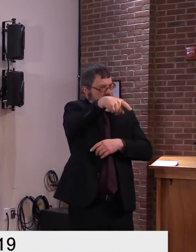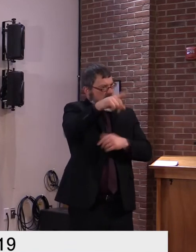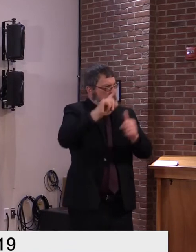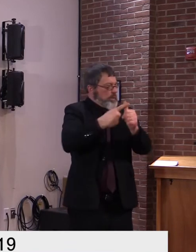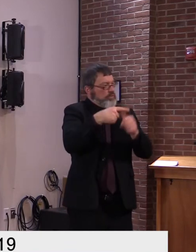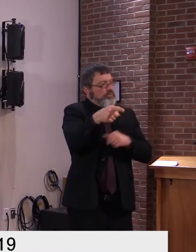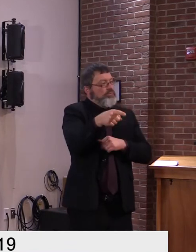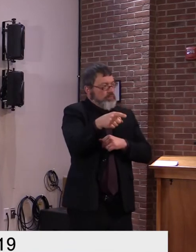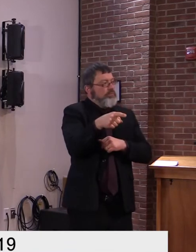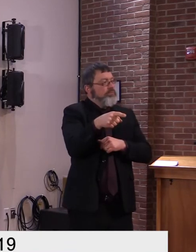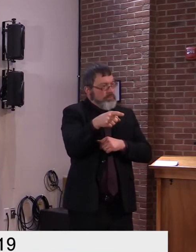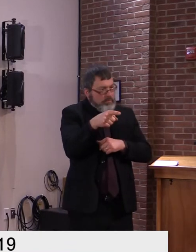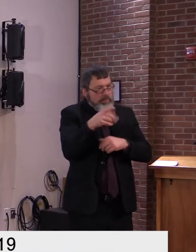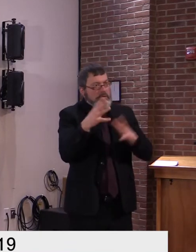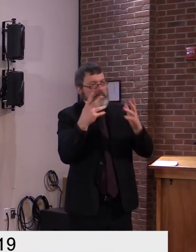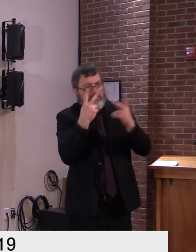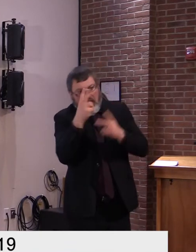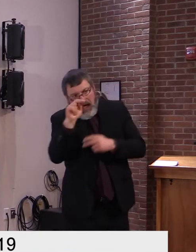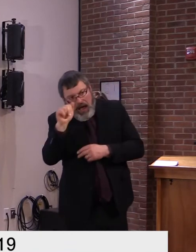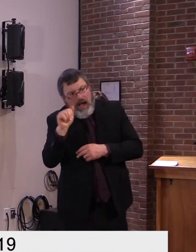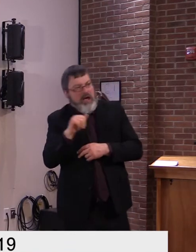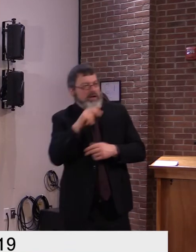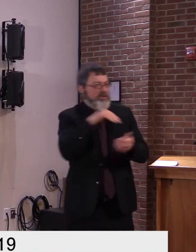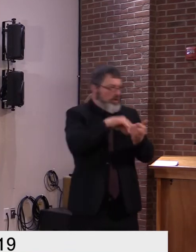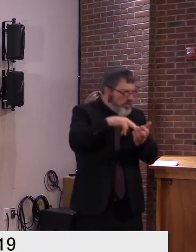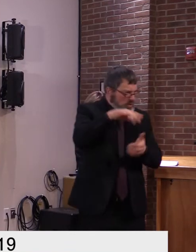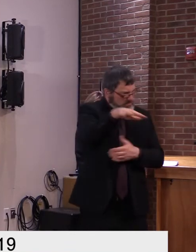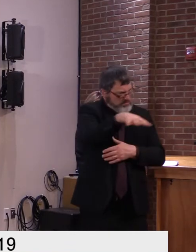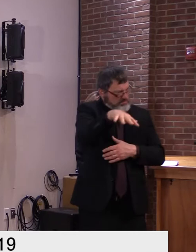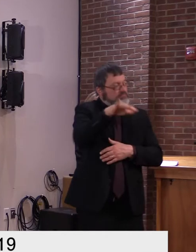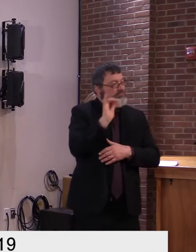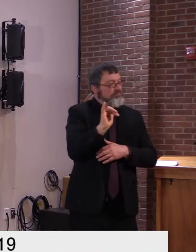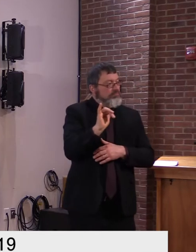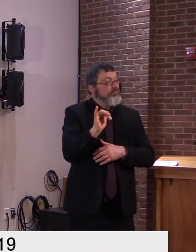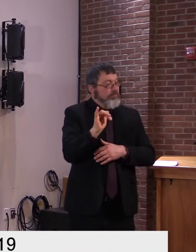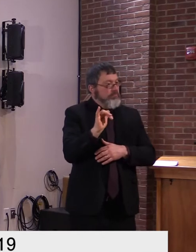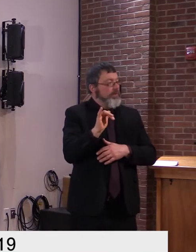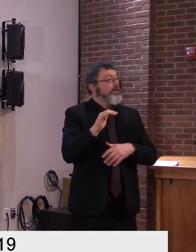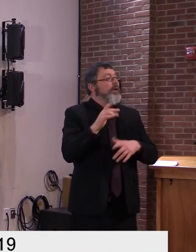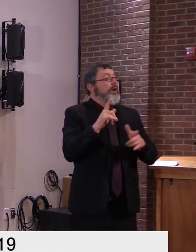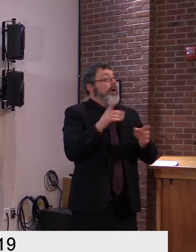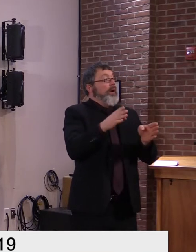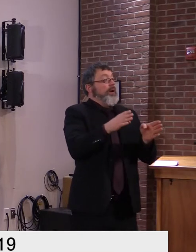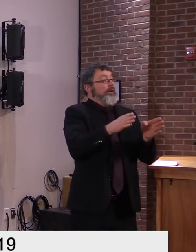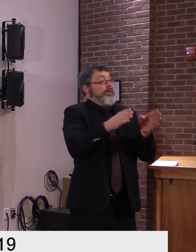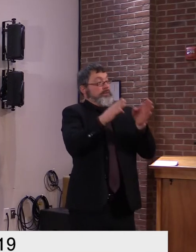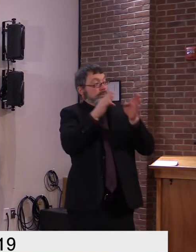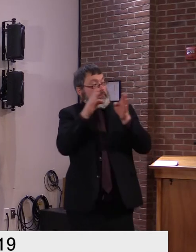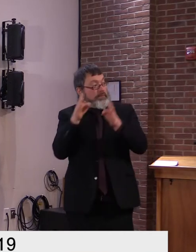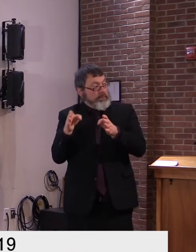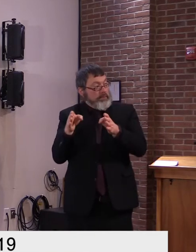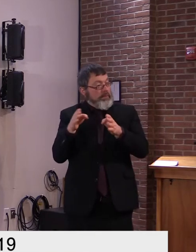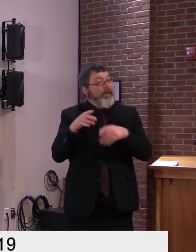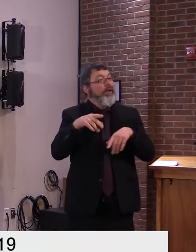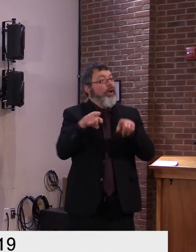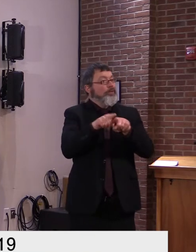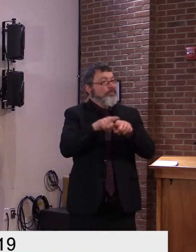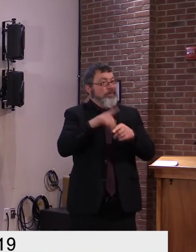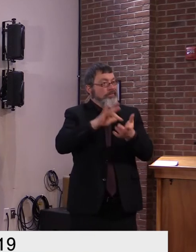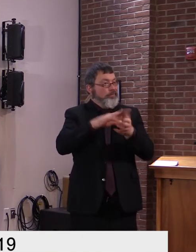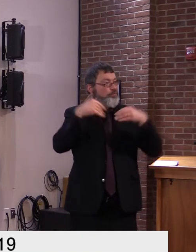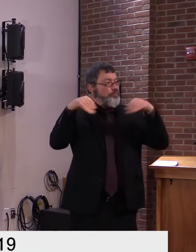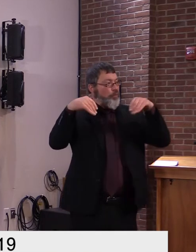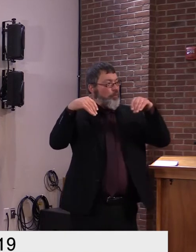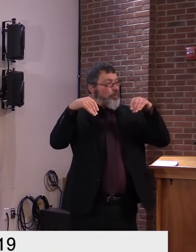partners, CVS, Walgreens, and Health Direct Kinney, are scheduled to begin clinics at long-term care